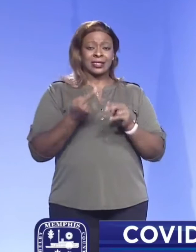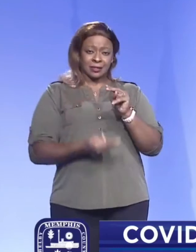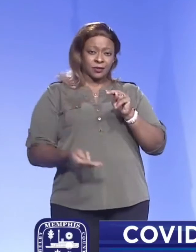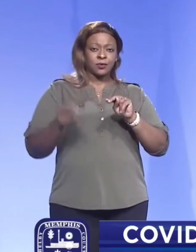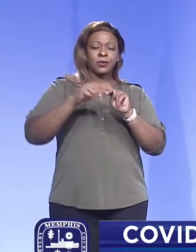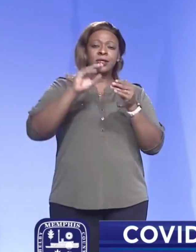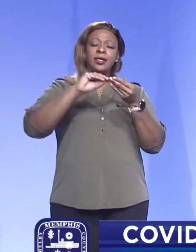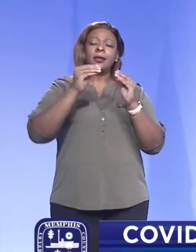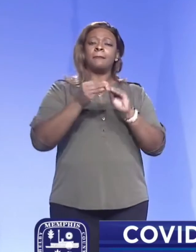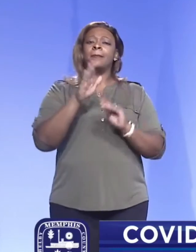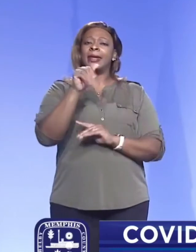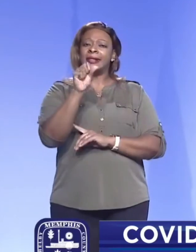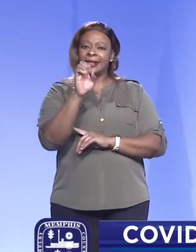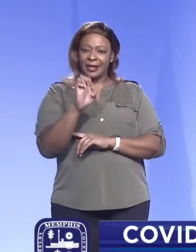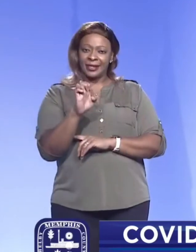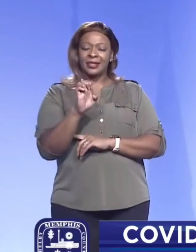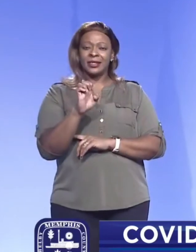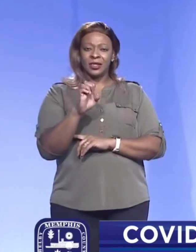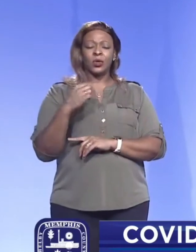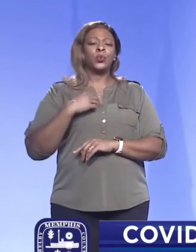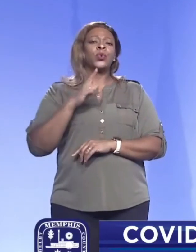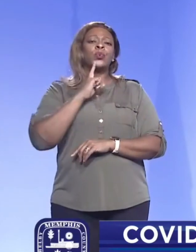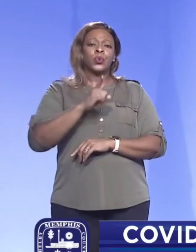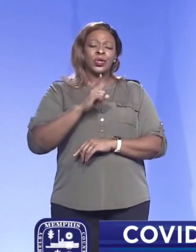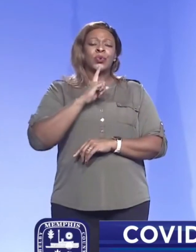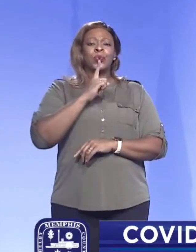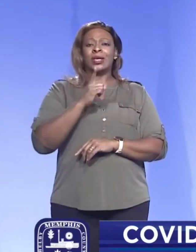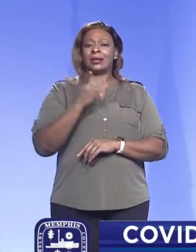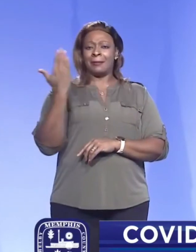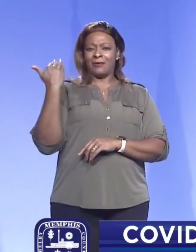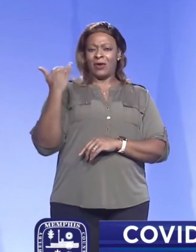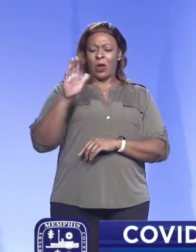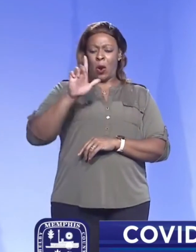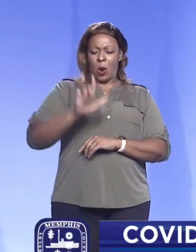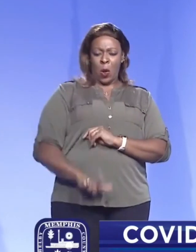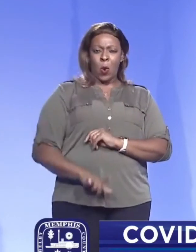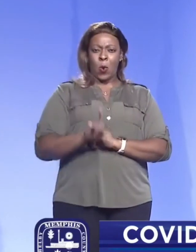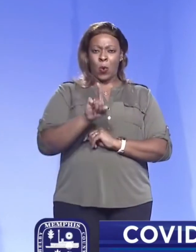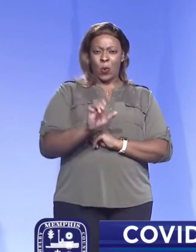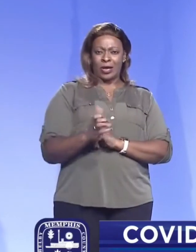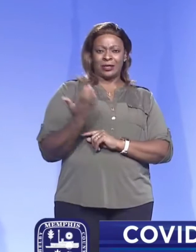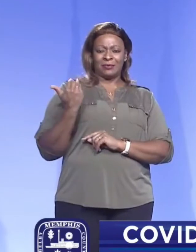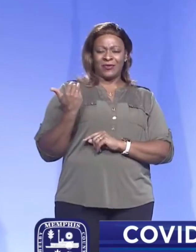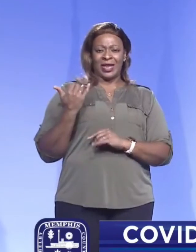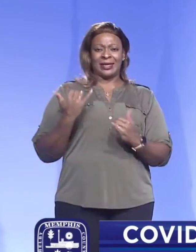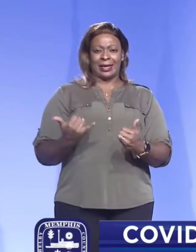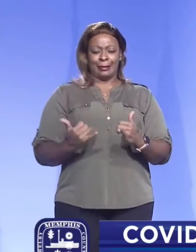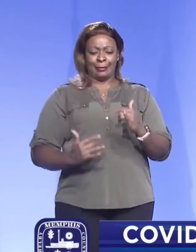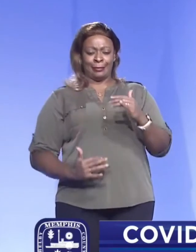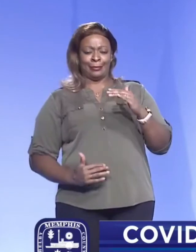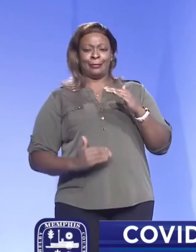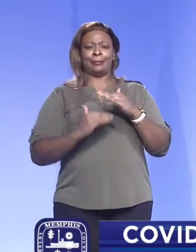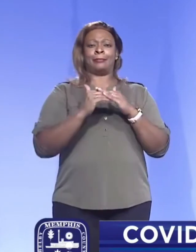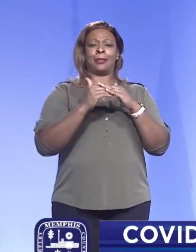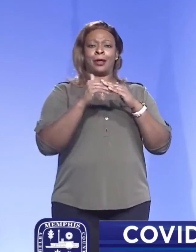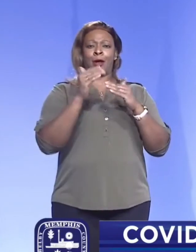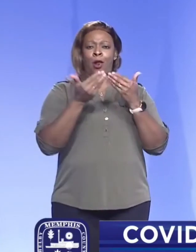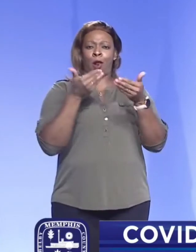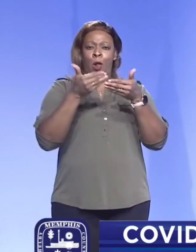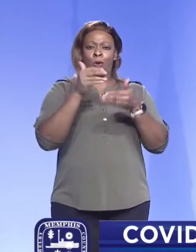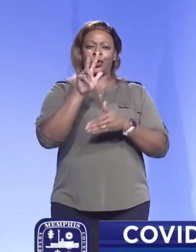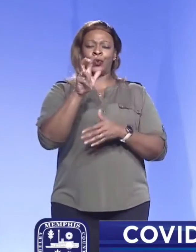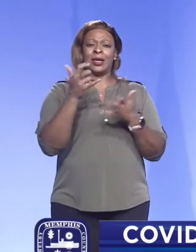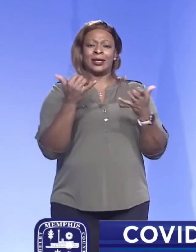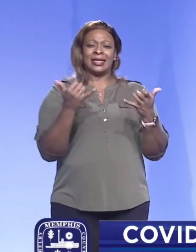the number of cases. We were really at the low 100s. And now we're almost back at 300 today, and